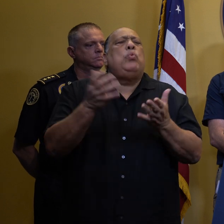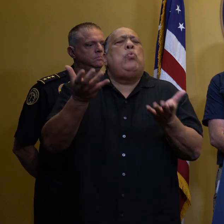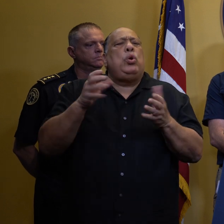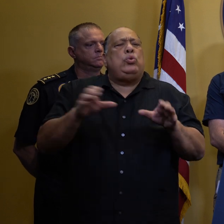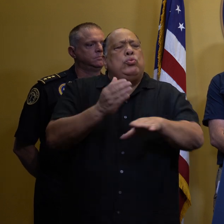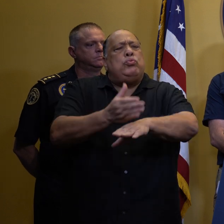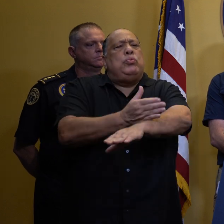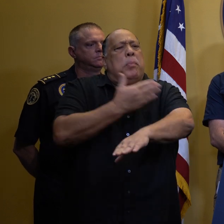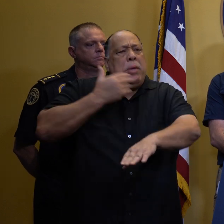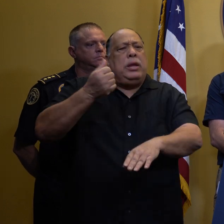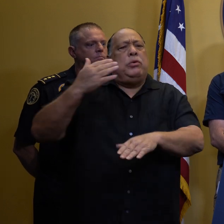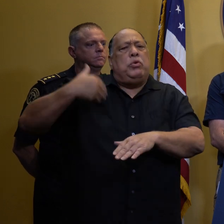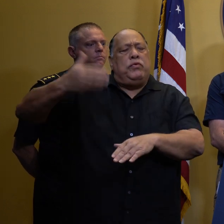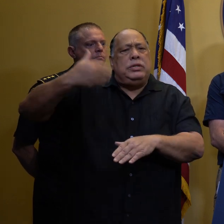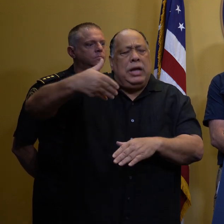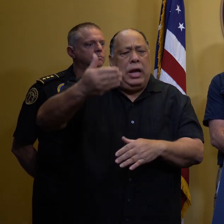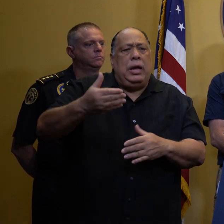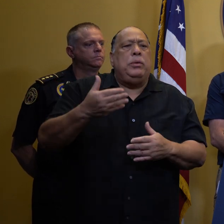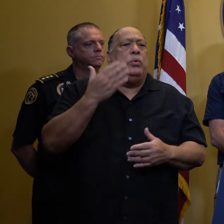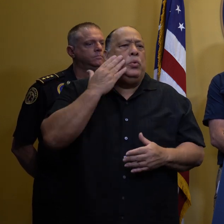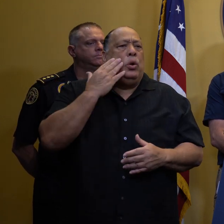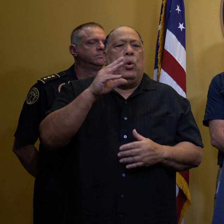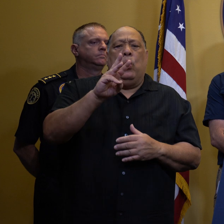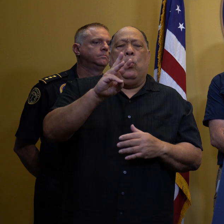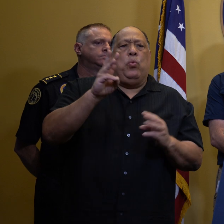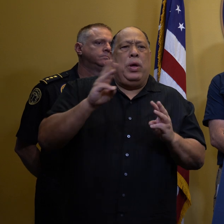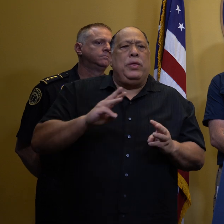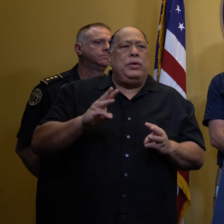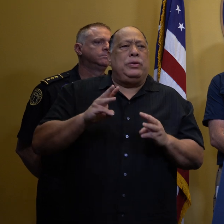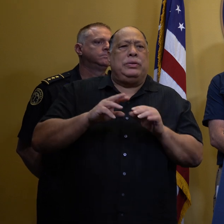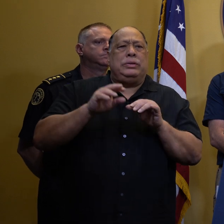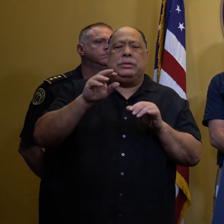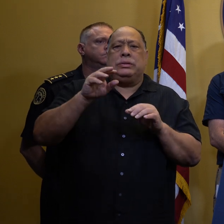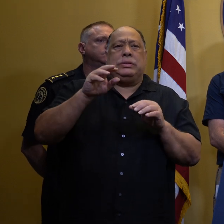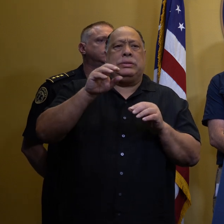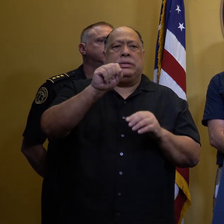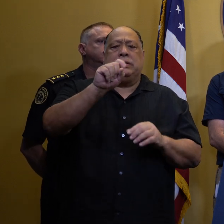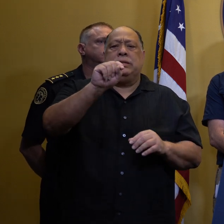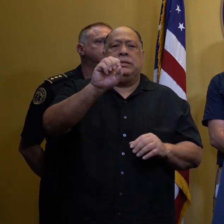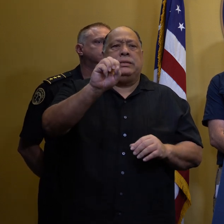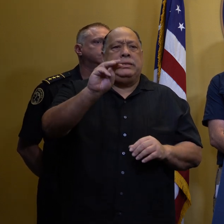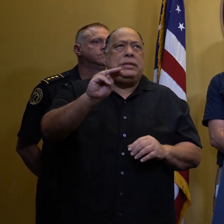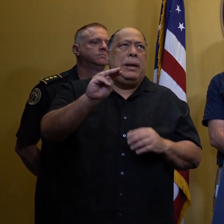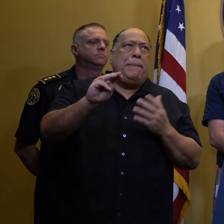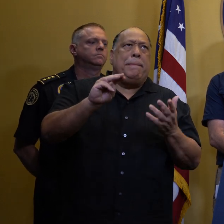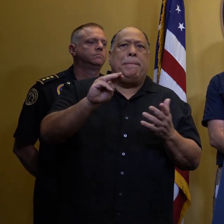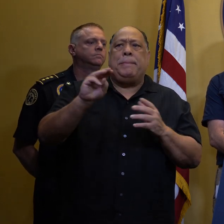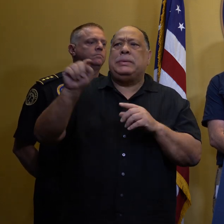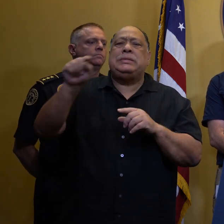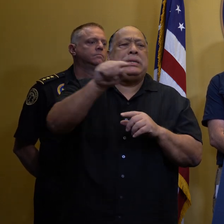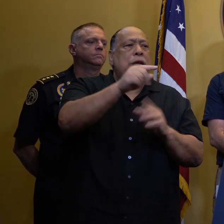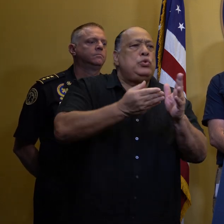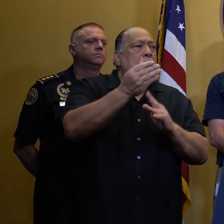We're also understanding that weather STEM, we deployed over 20 weather STEM sites